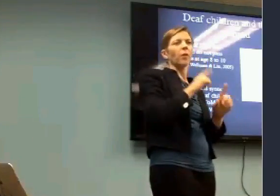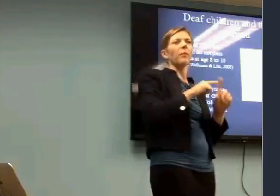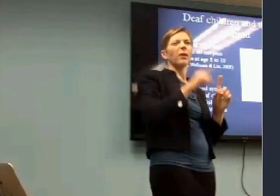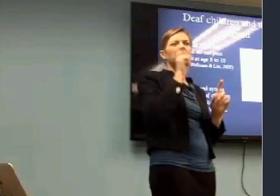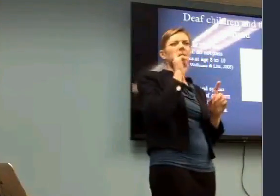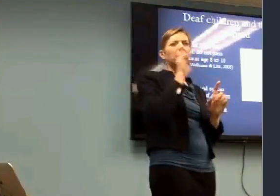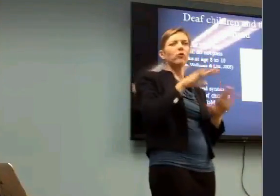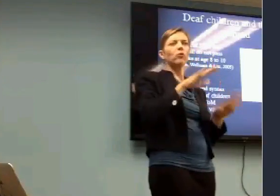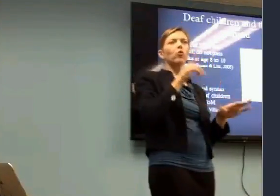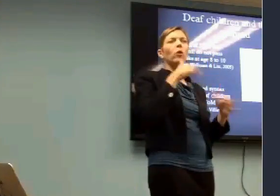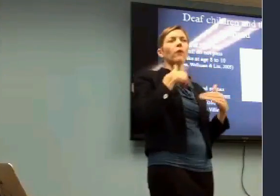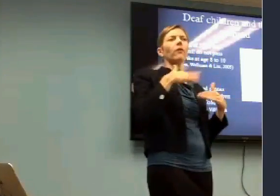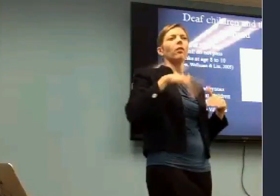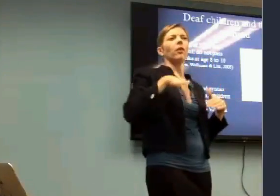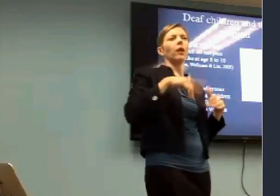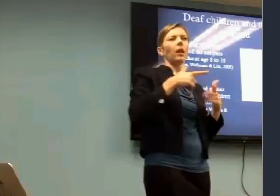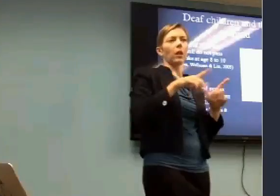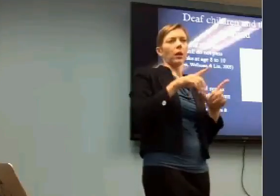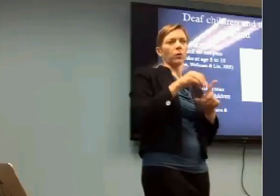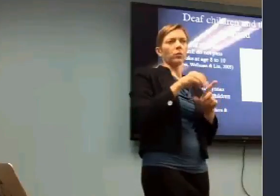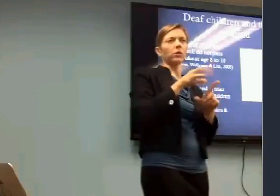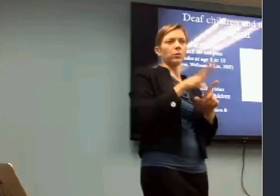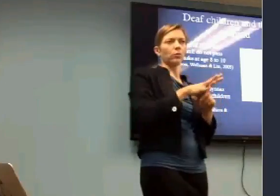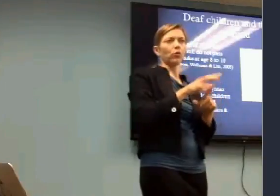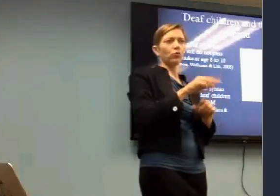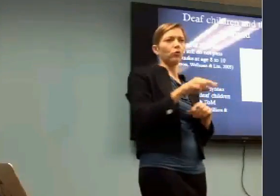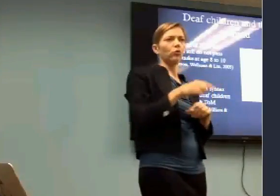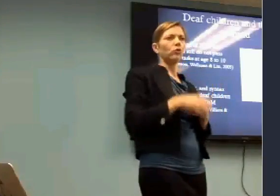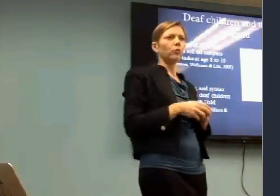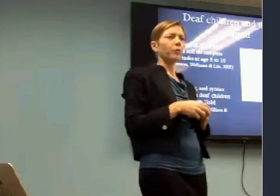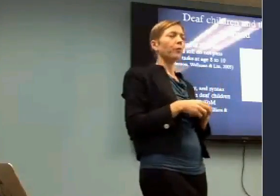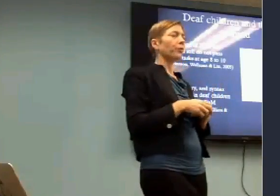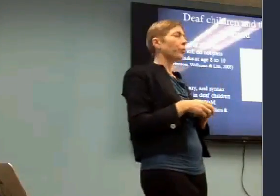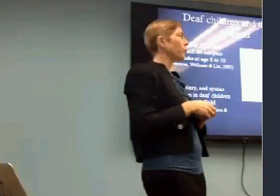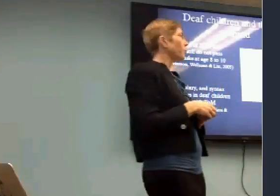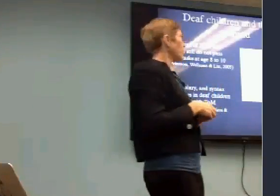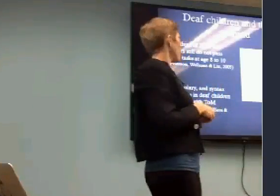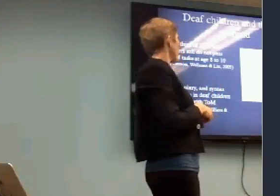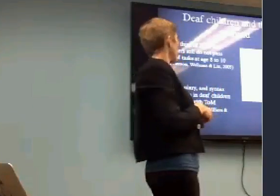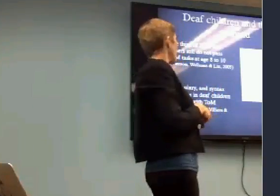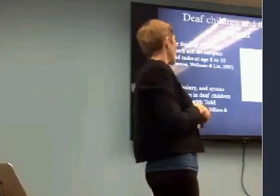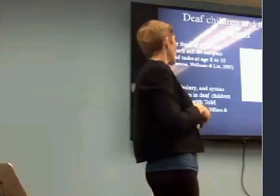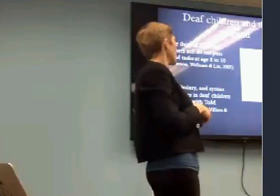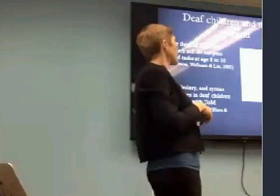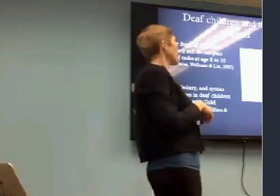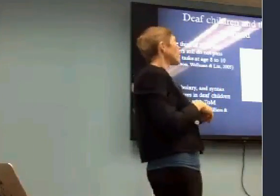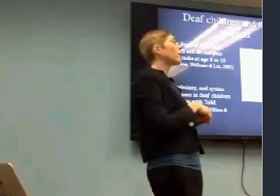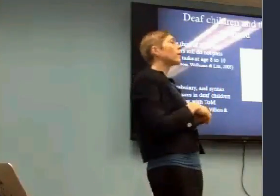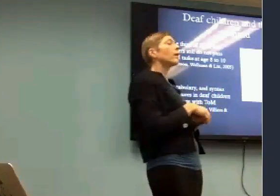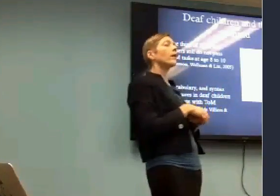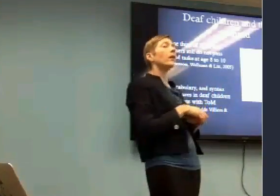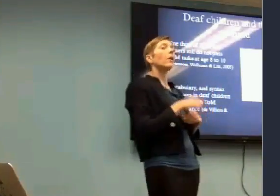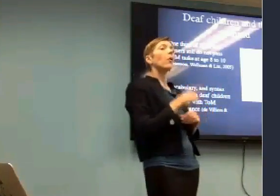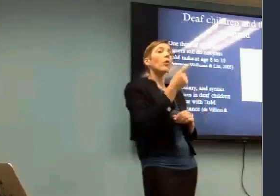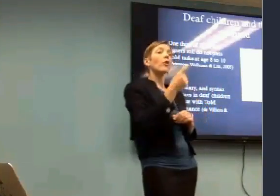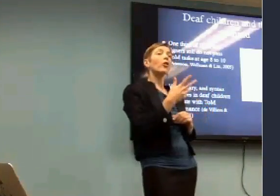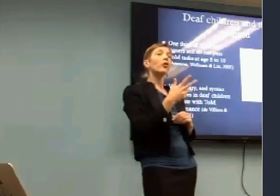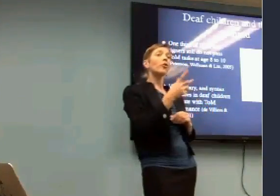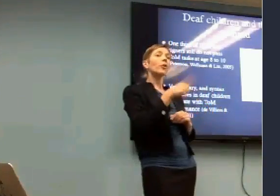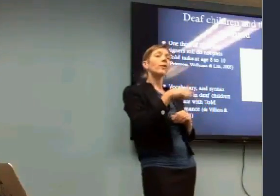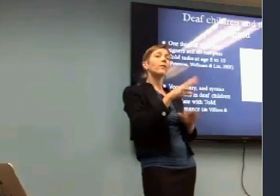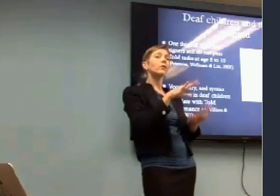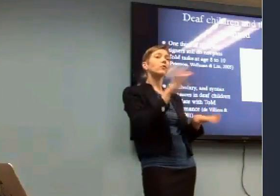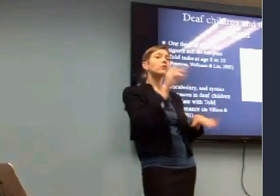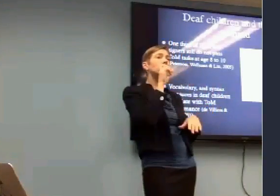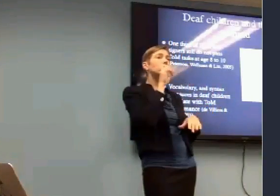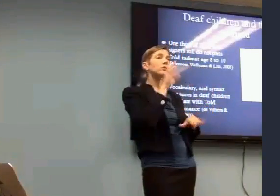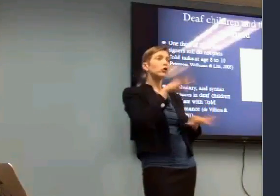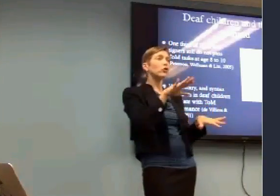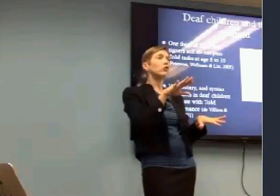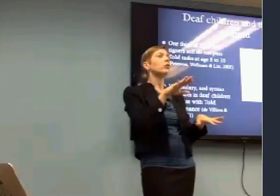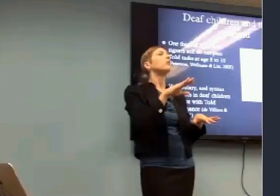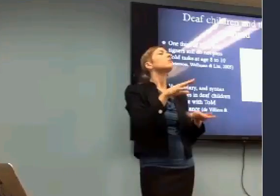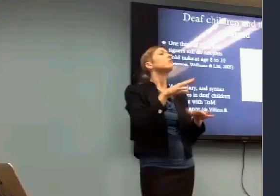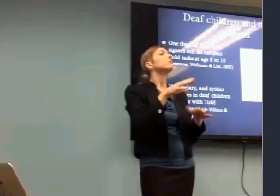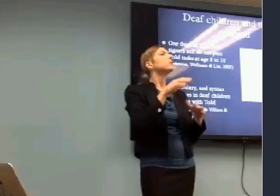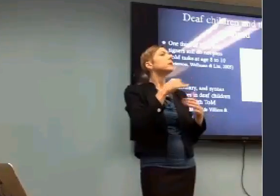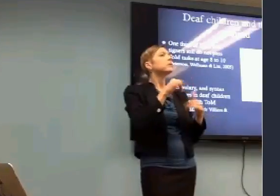late, who do not have deaf parents, so they have late sign language exposure. One third of these